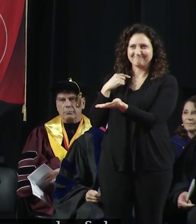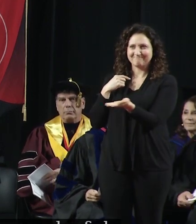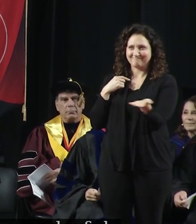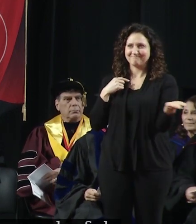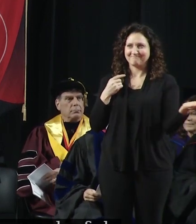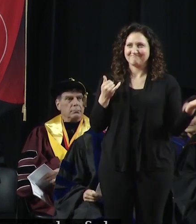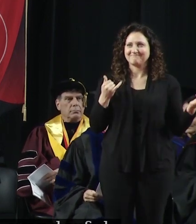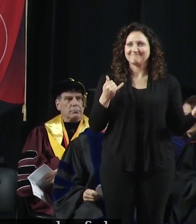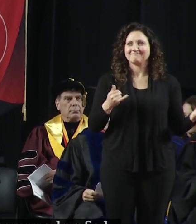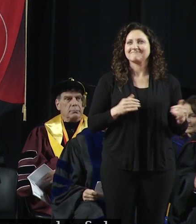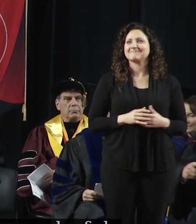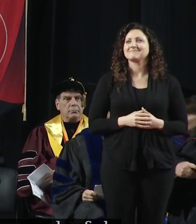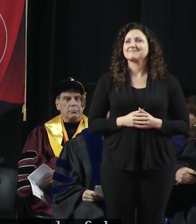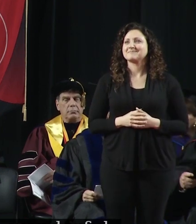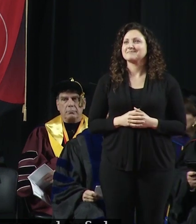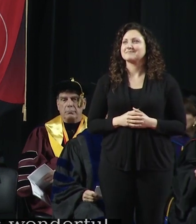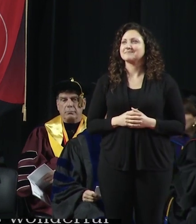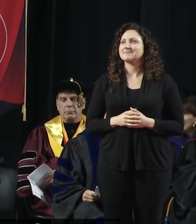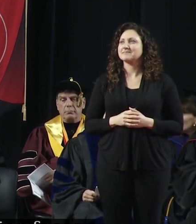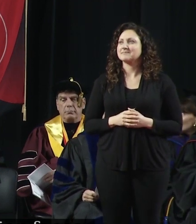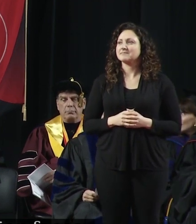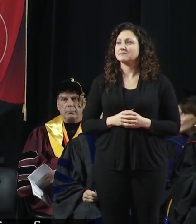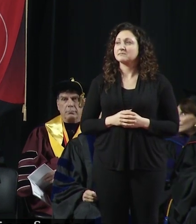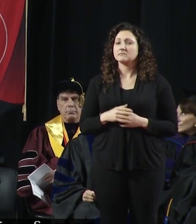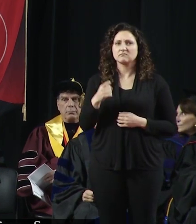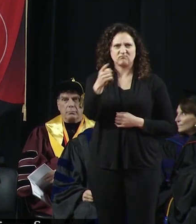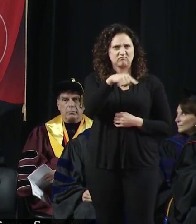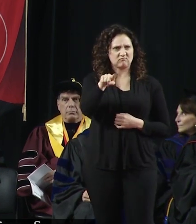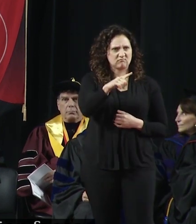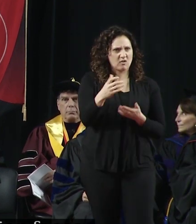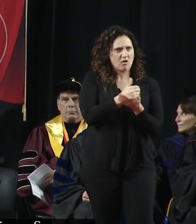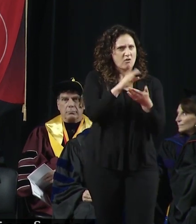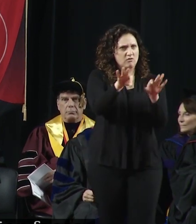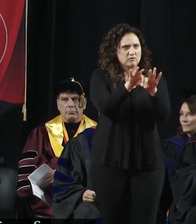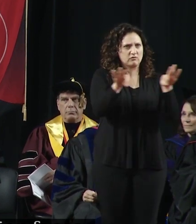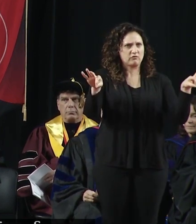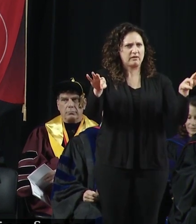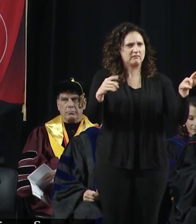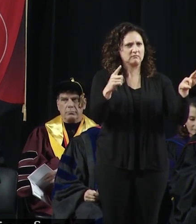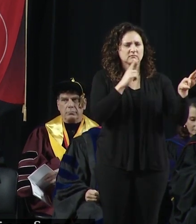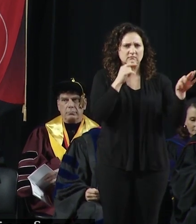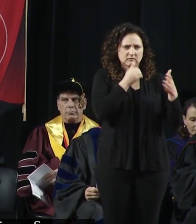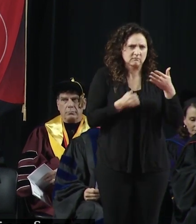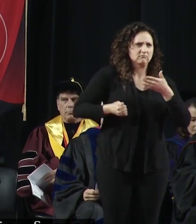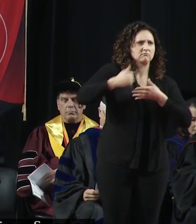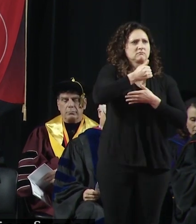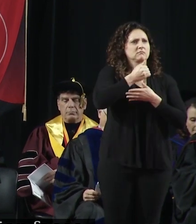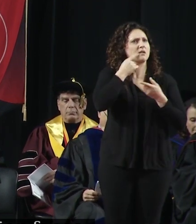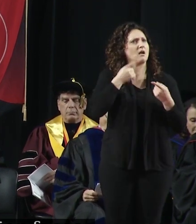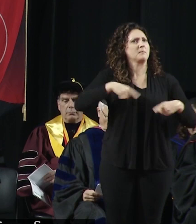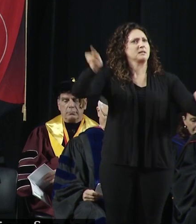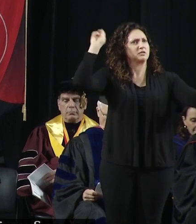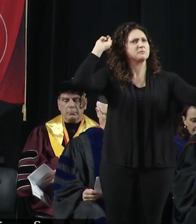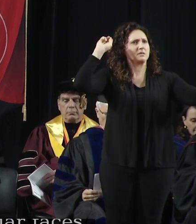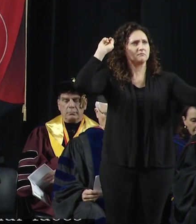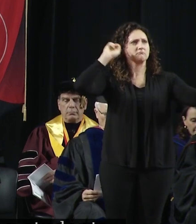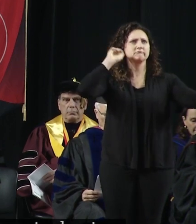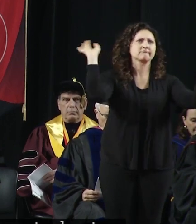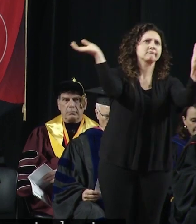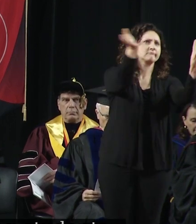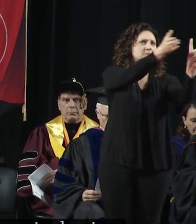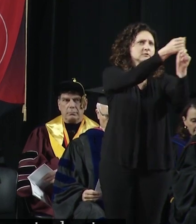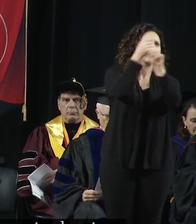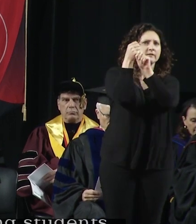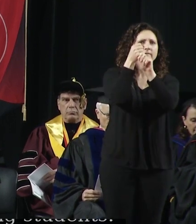this occasion. Earning a university degree is one of the highest accomplishments one can achieve.